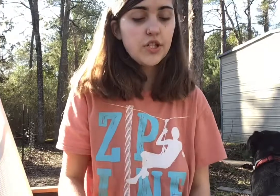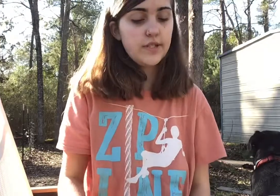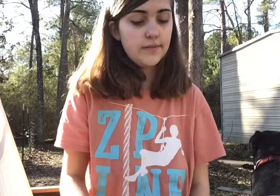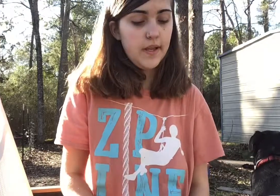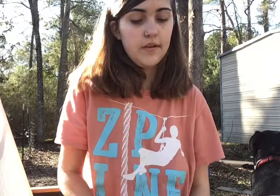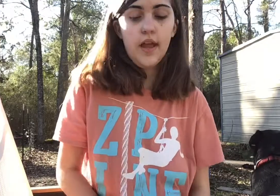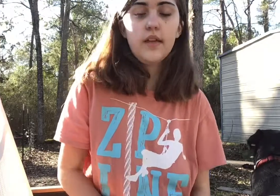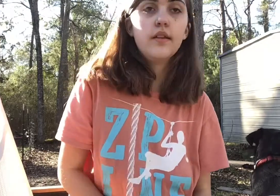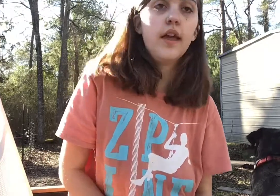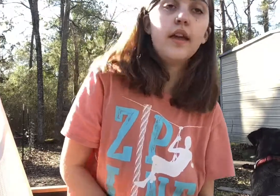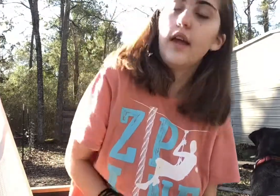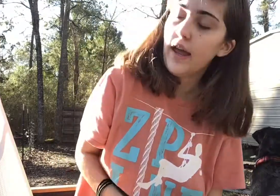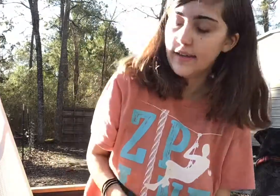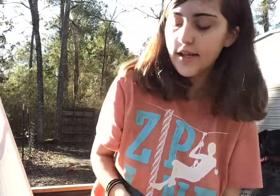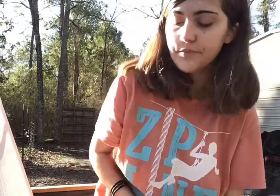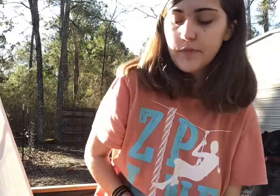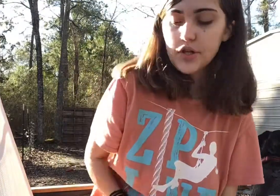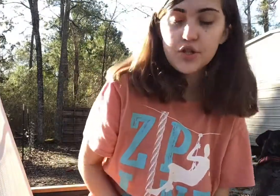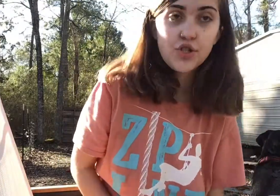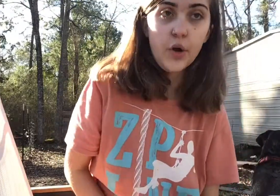Allegiance in ASL. So,